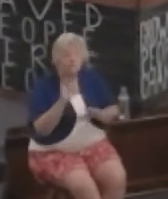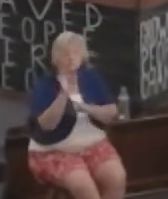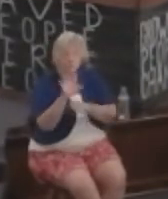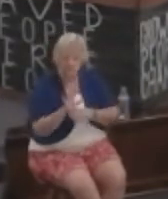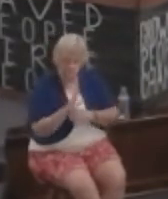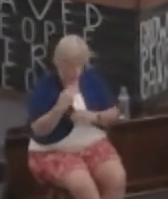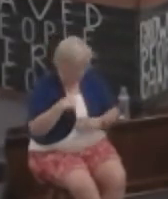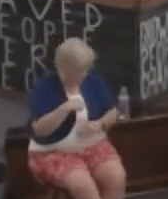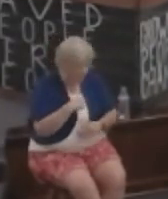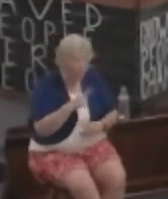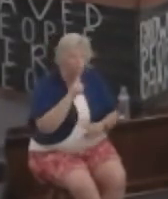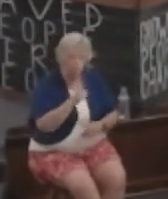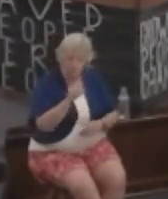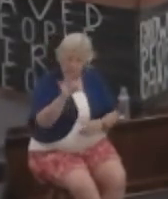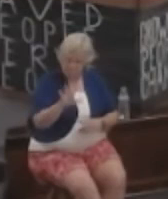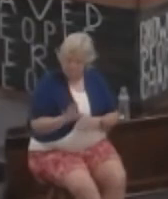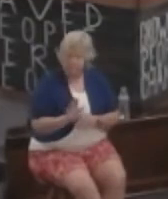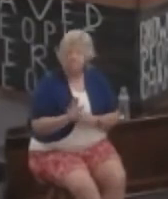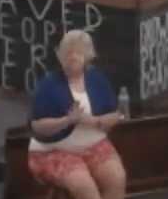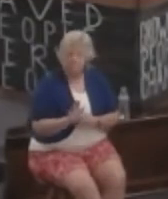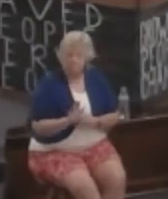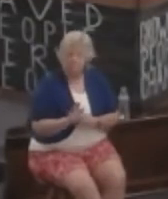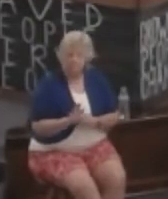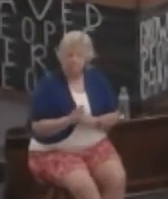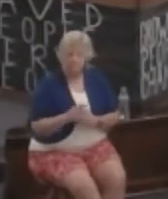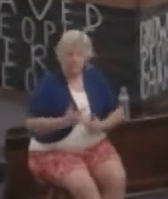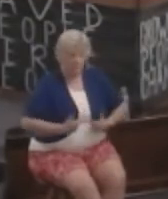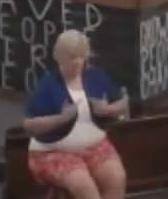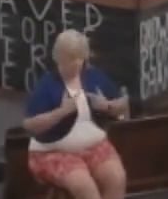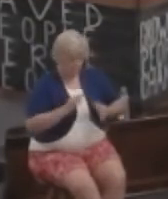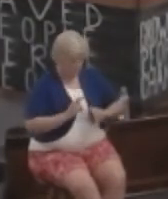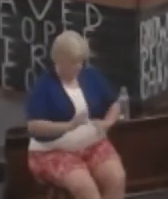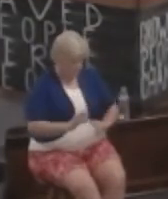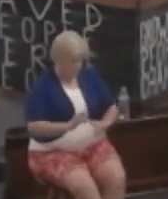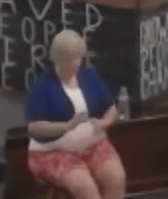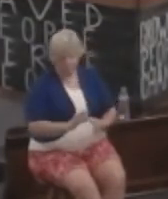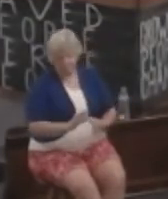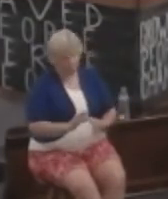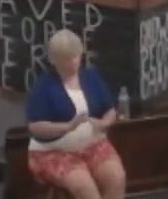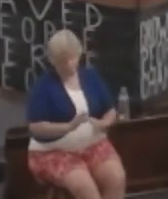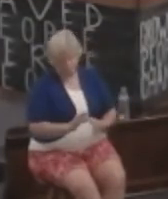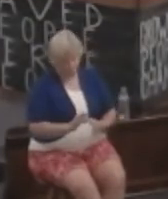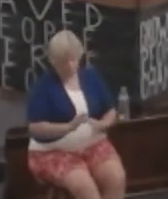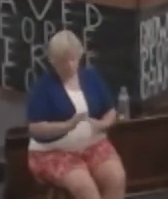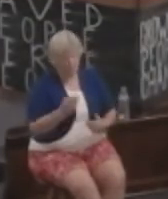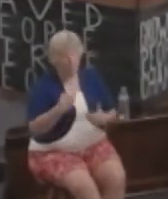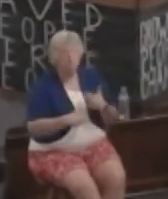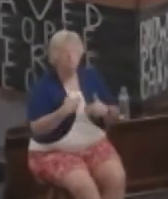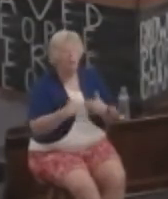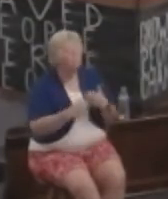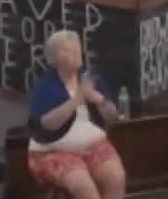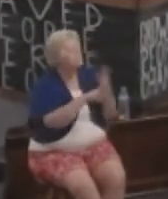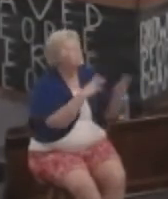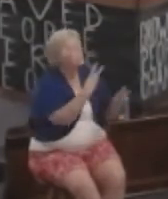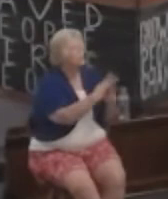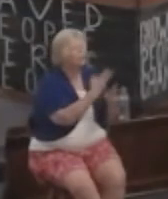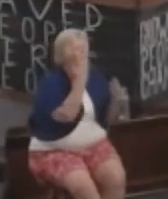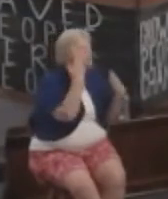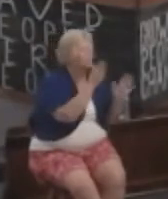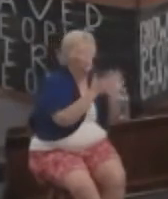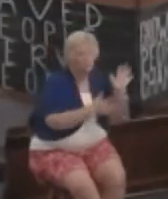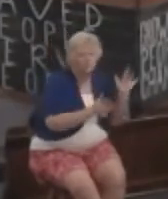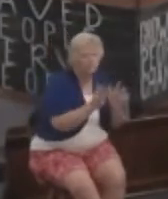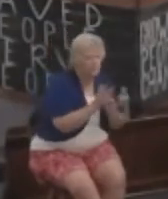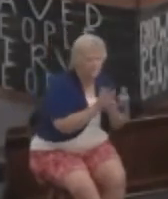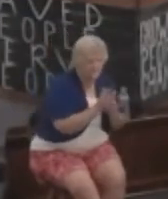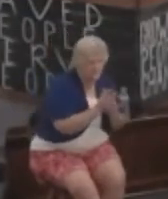the pastors, and our lives are not perfect. The problem is the outside world does not know Jesus and thus